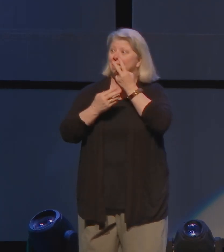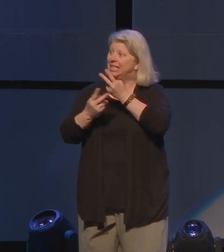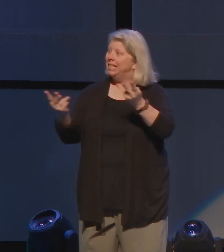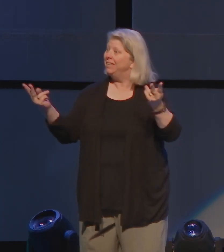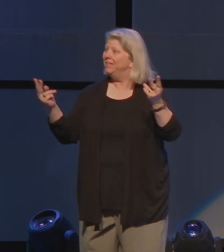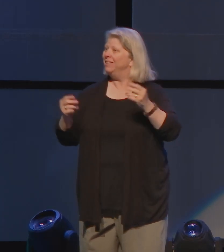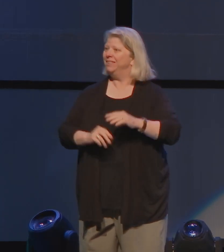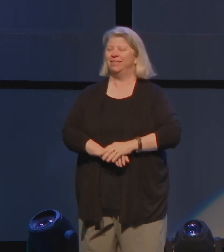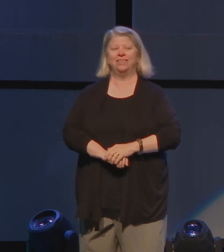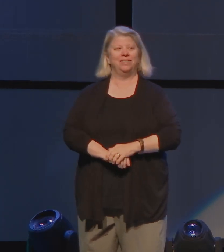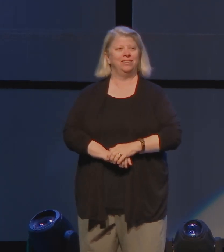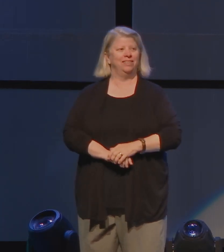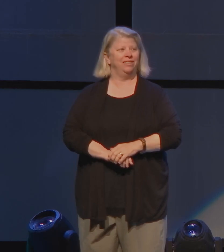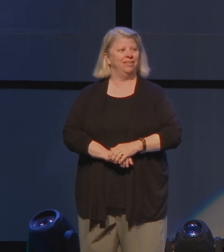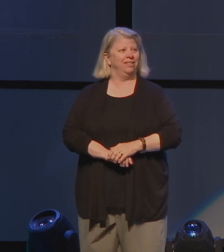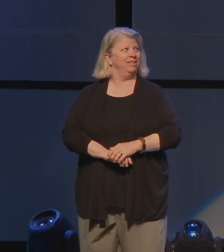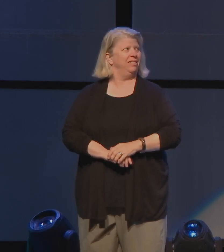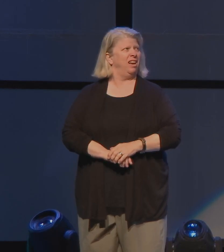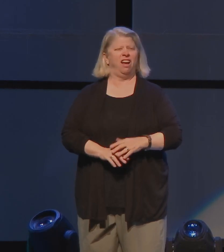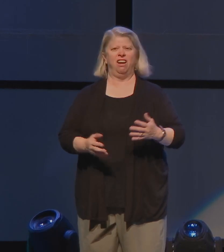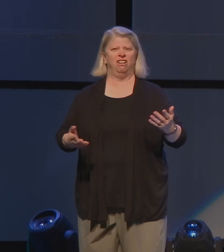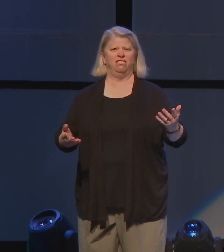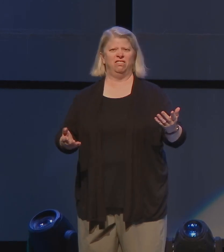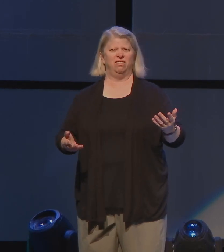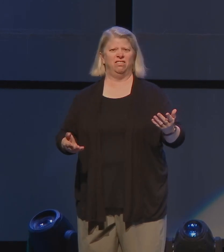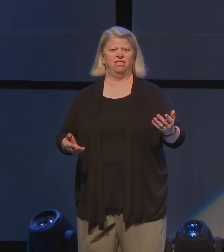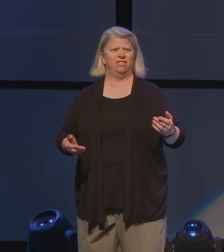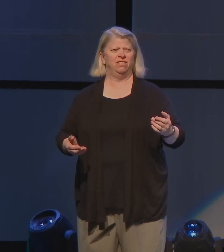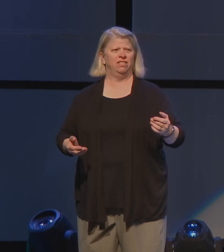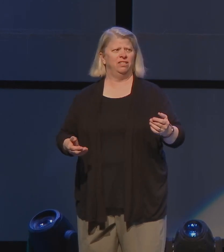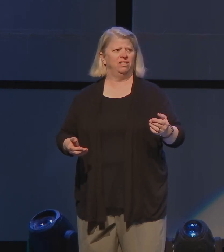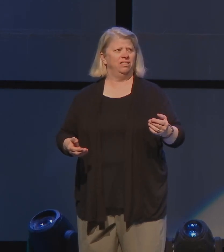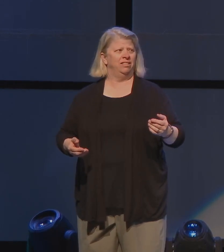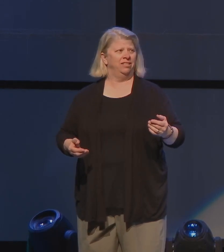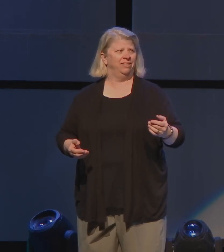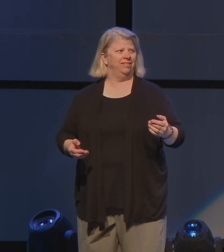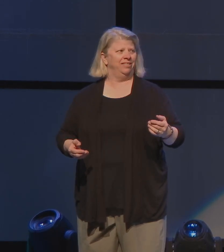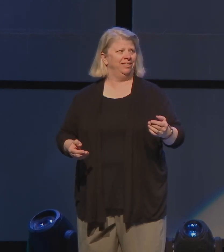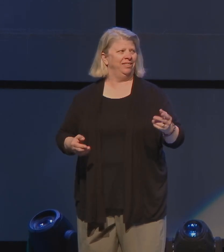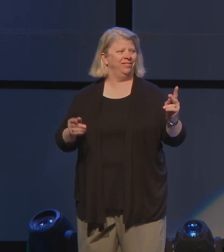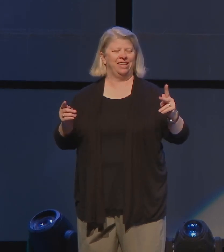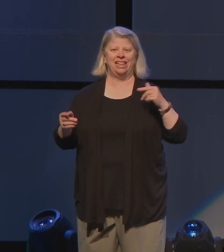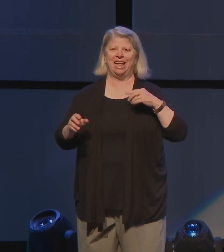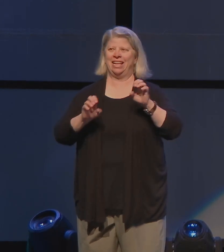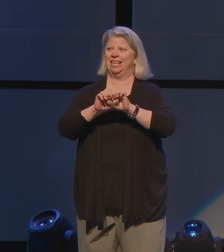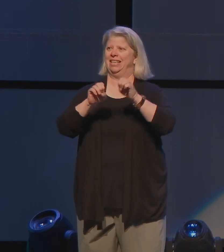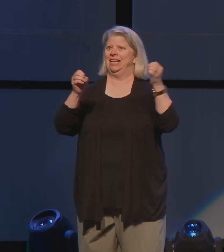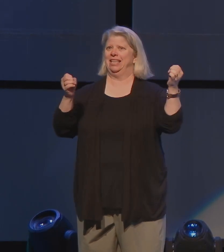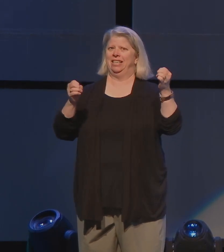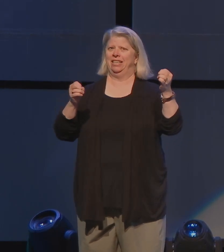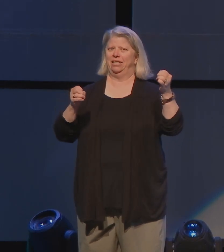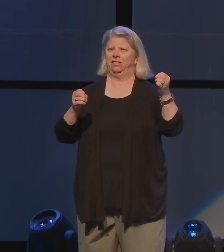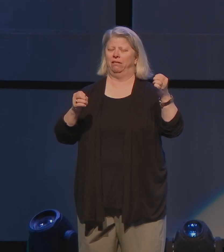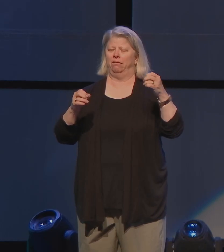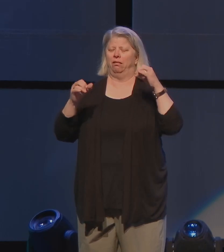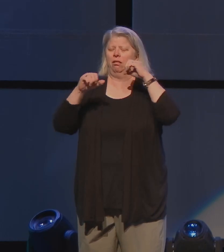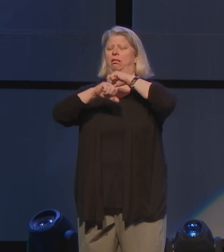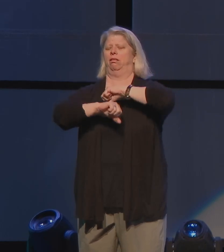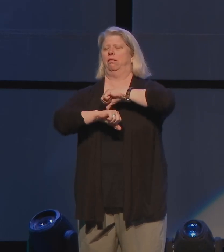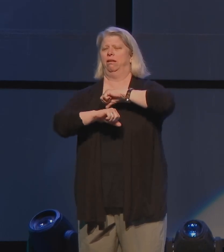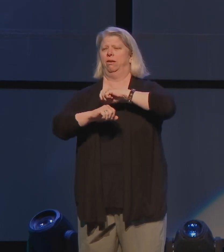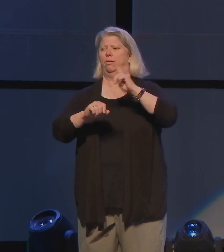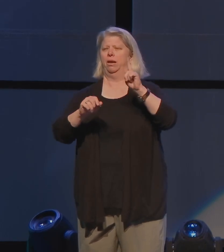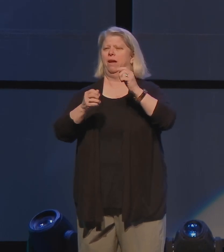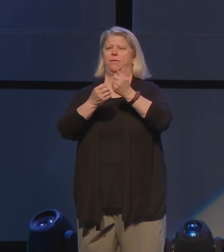everybody. No? That's raising like that Easter hangover at church. Like, where'd